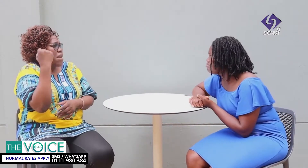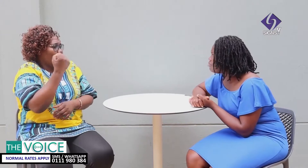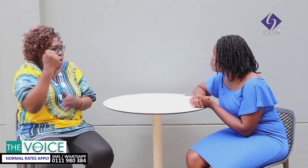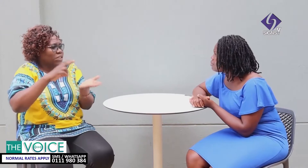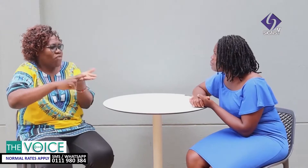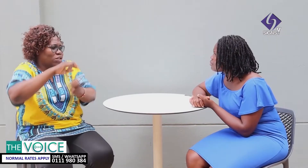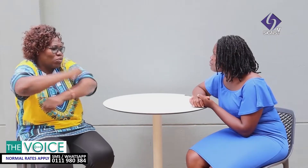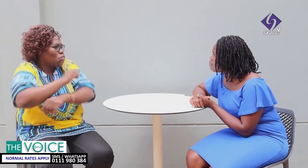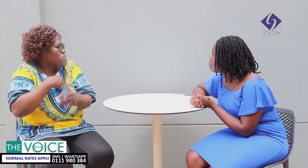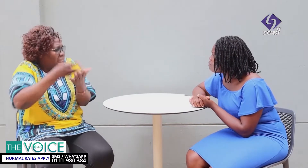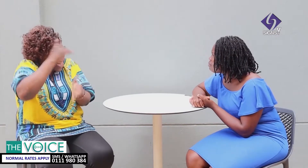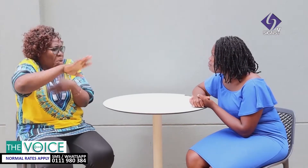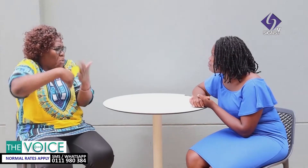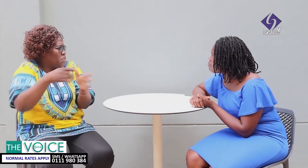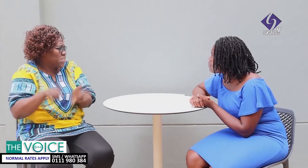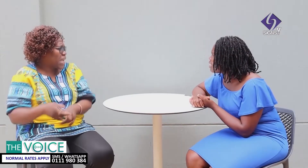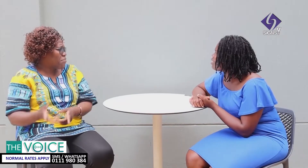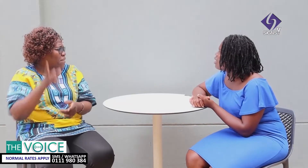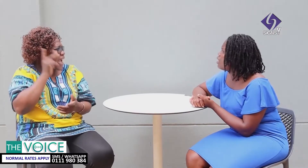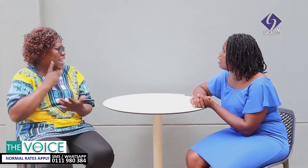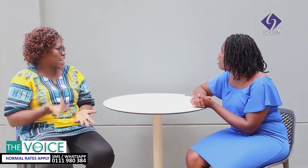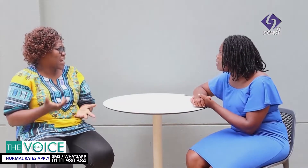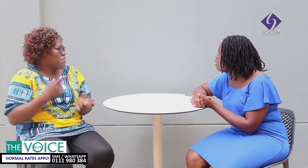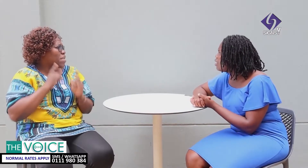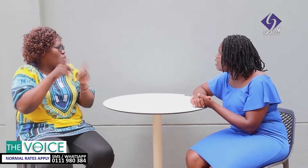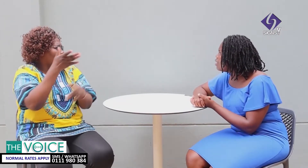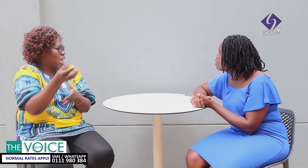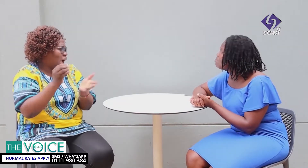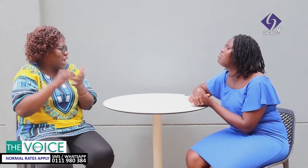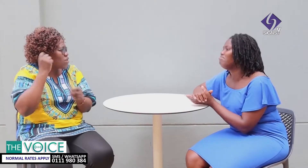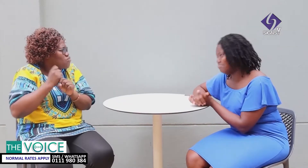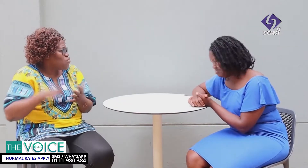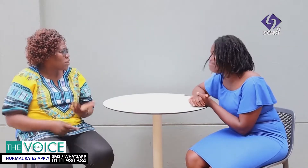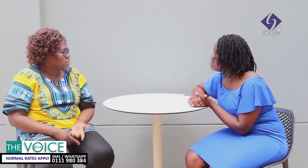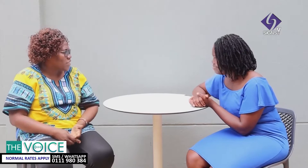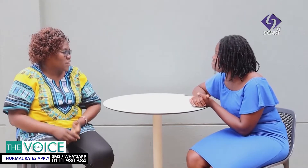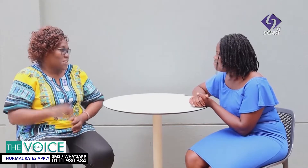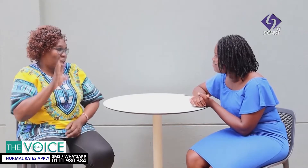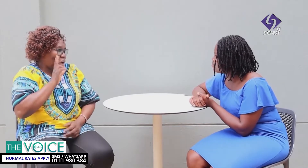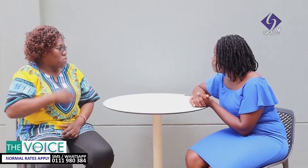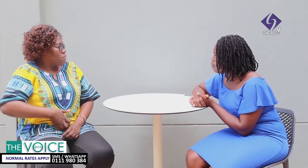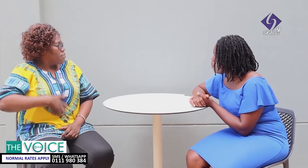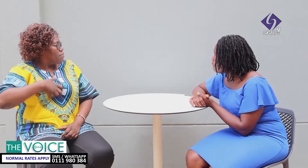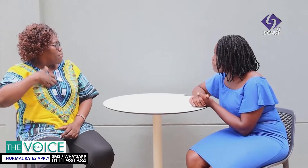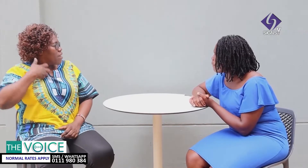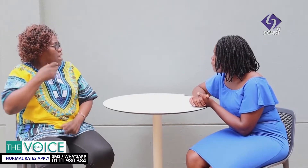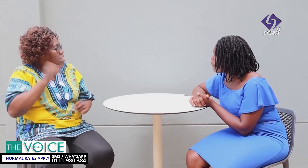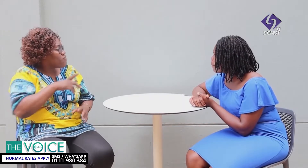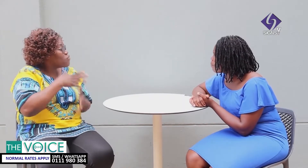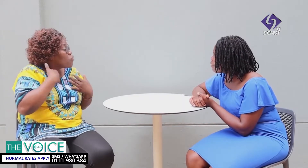learned everything at this time. I didn't really want to go to school again. So my uncle was very upset to the point. He told me if I